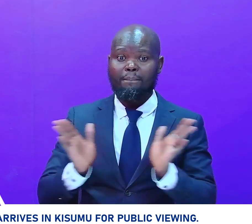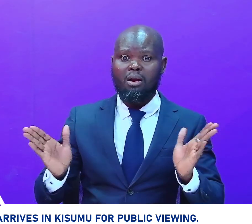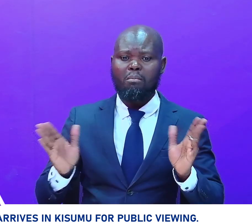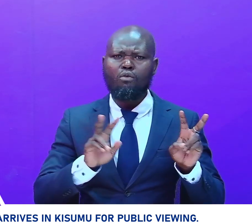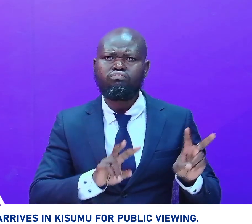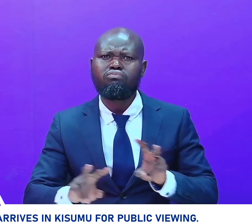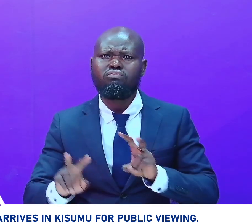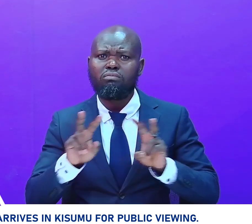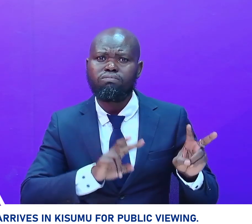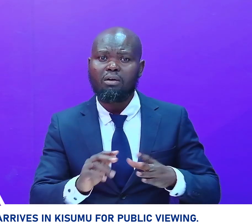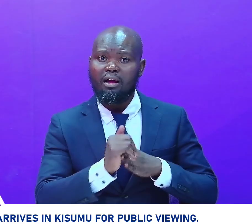Viewing of